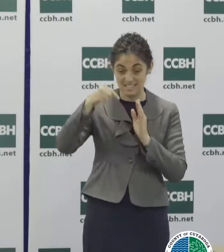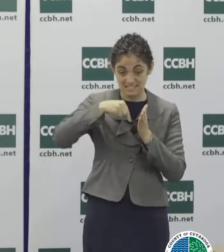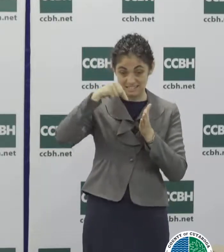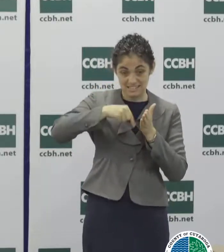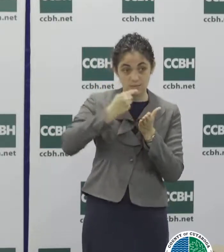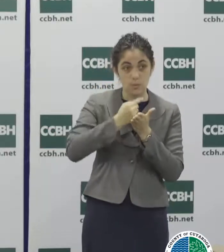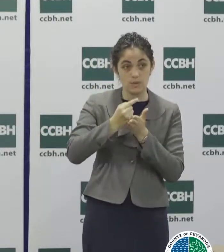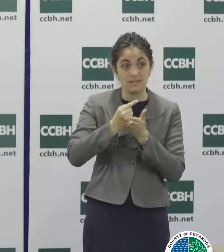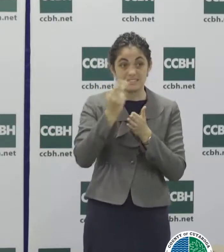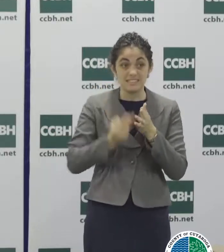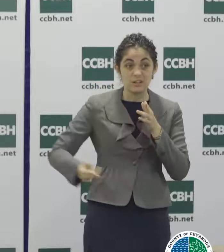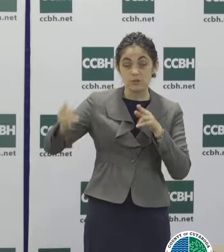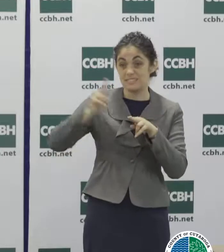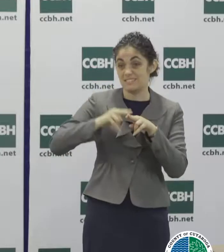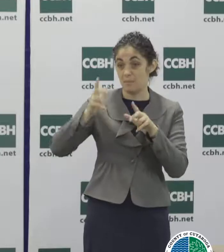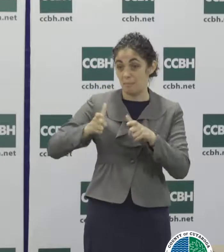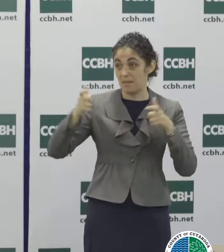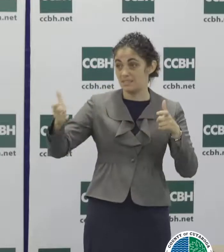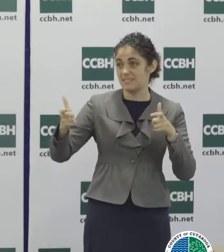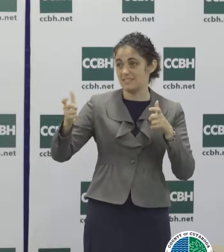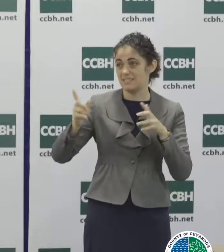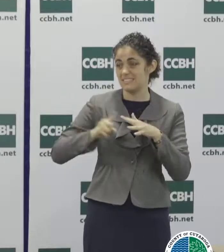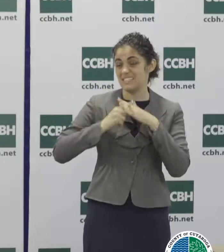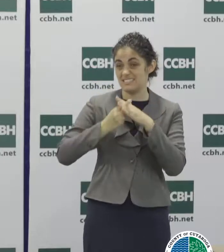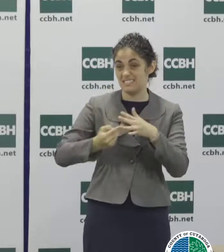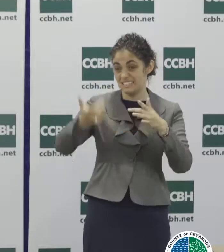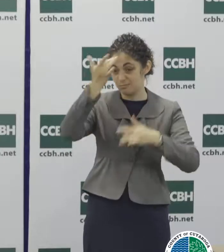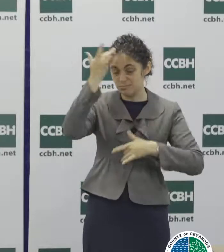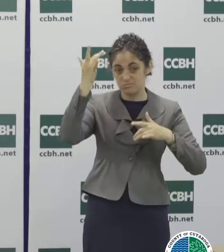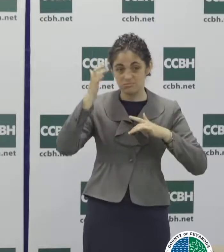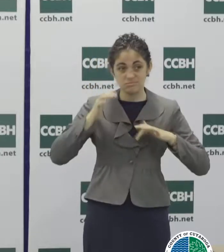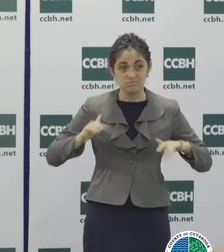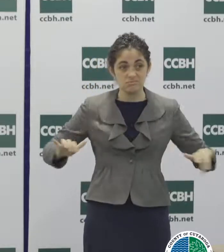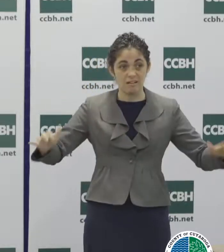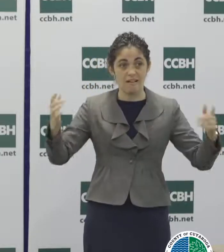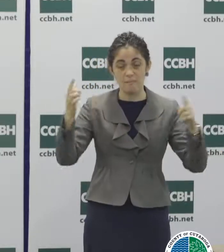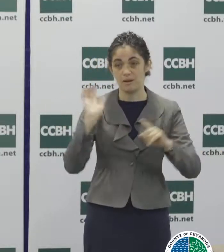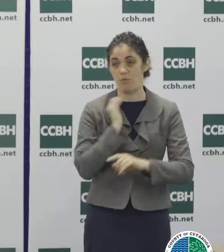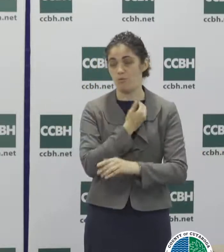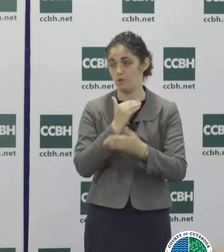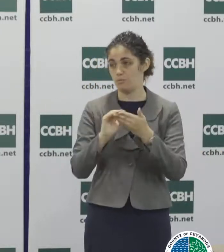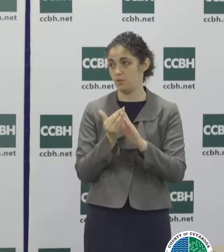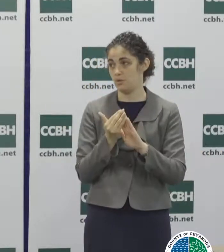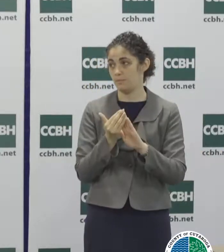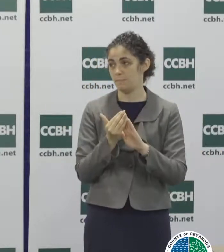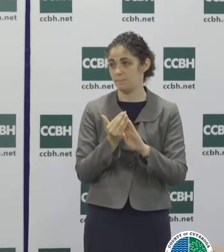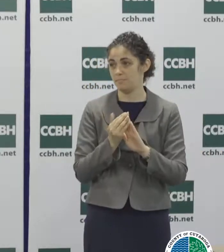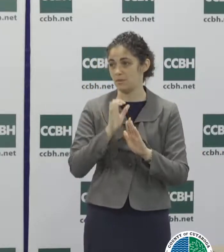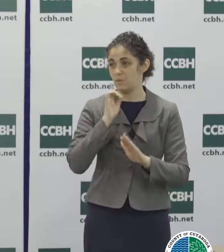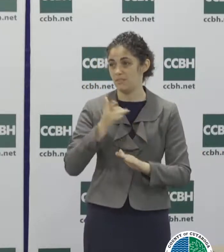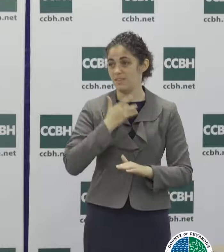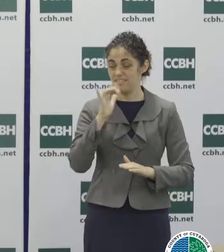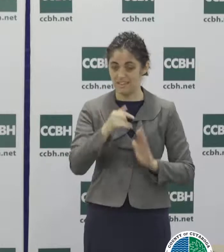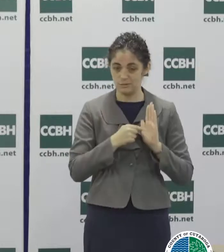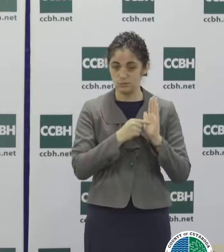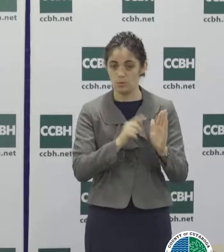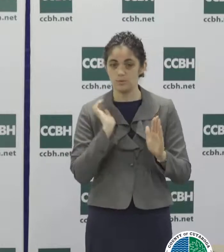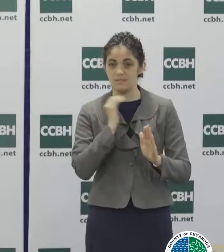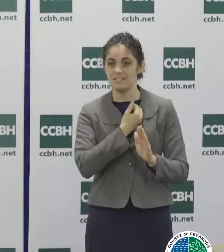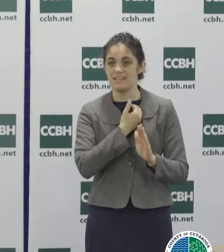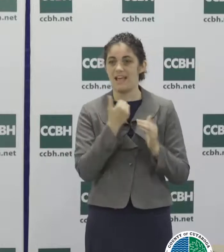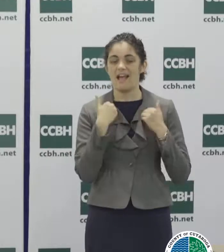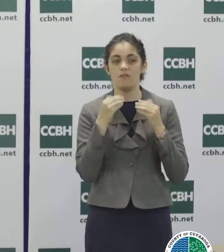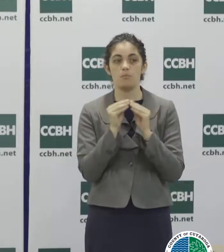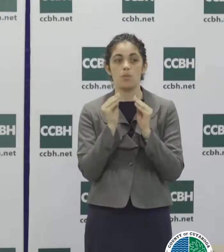weekly increase we've had since the pandemic hit our community. And I think it's a reflection of, we do have